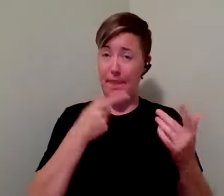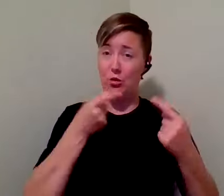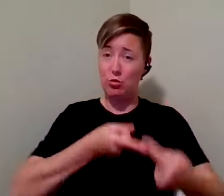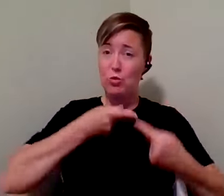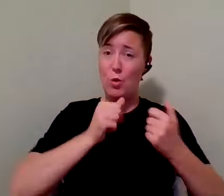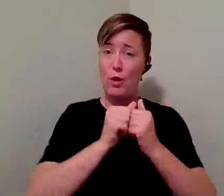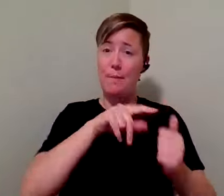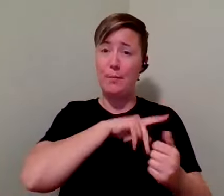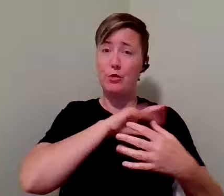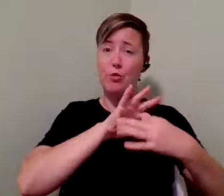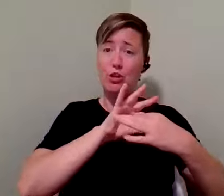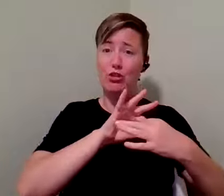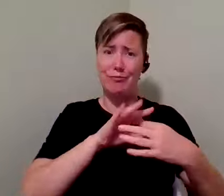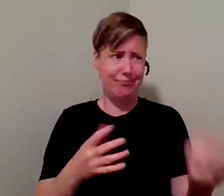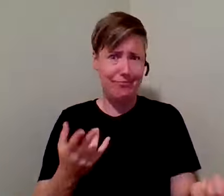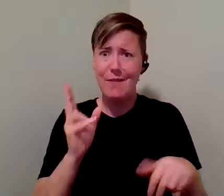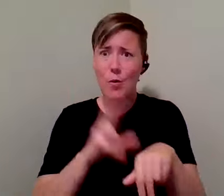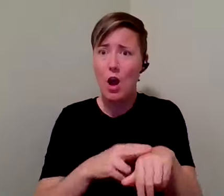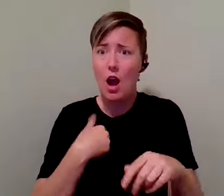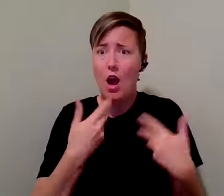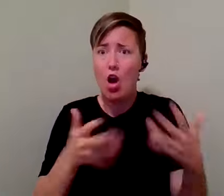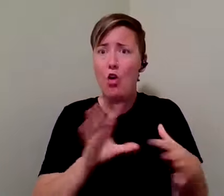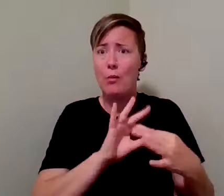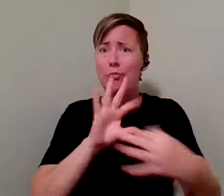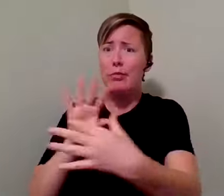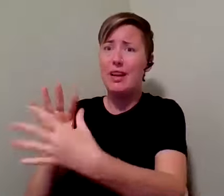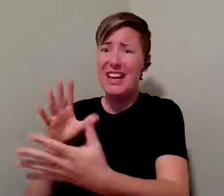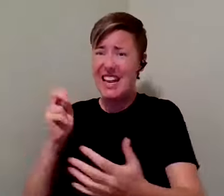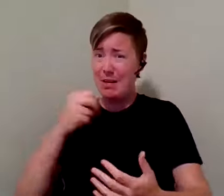anybody. I even had trouble with a relationship with myself. I hated myself.